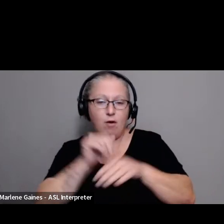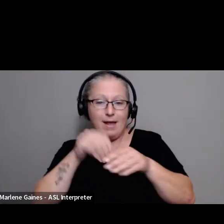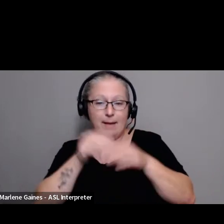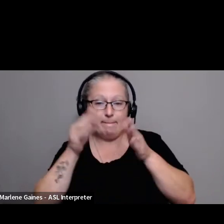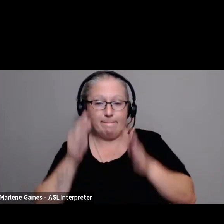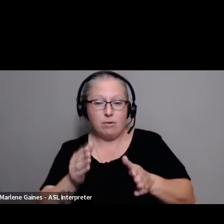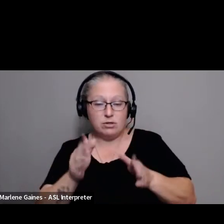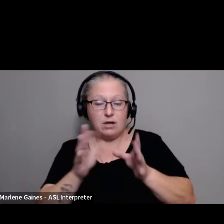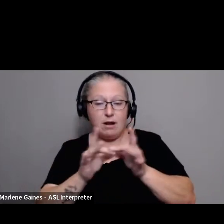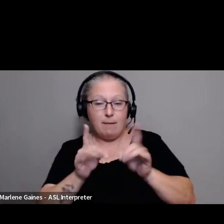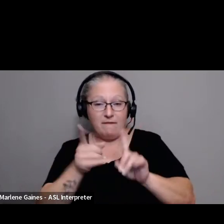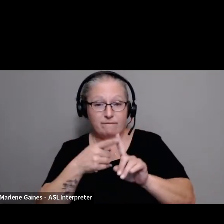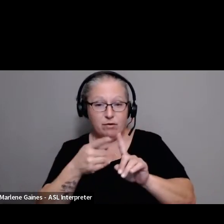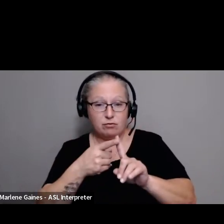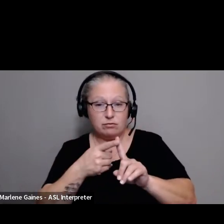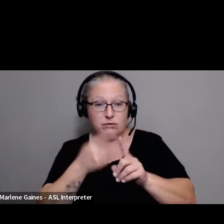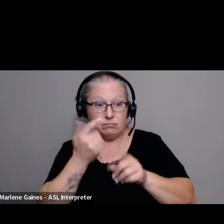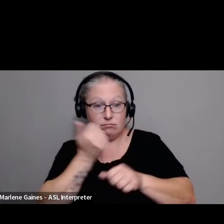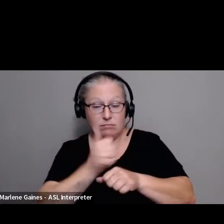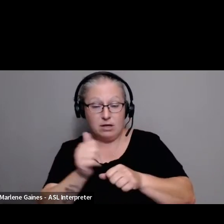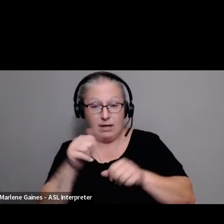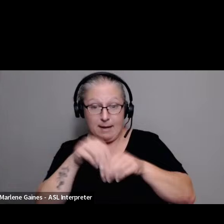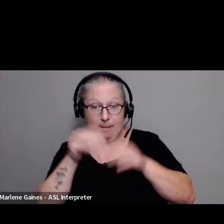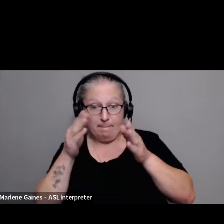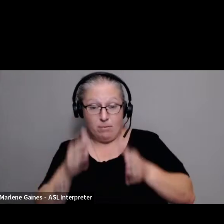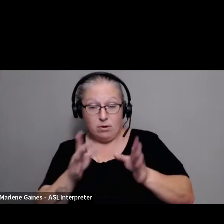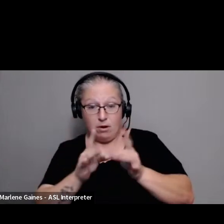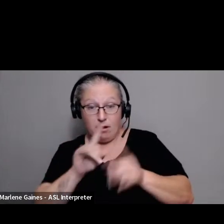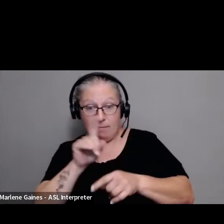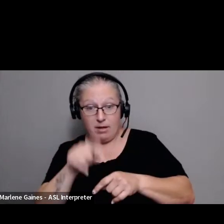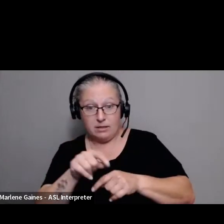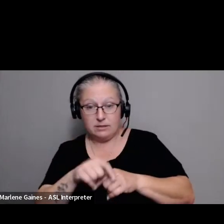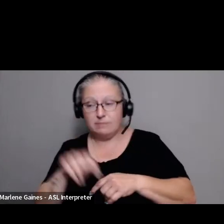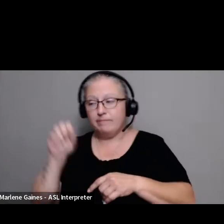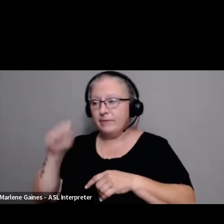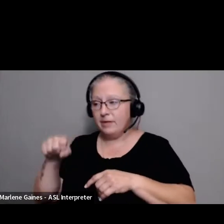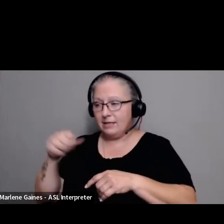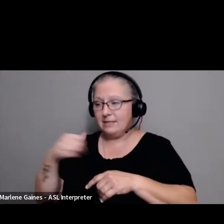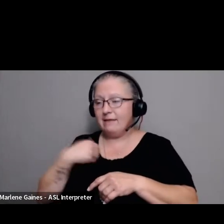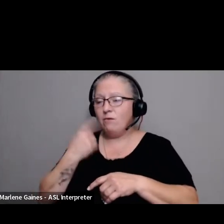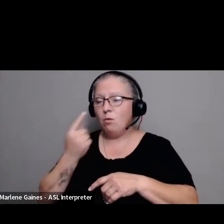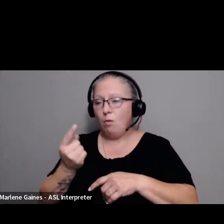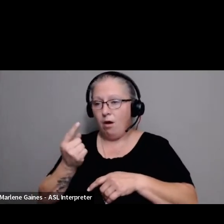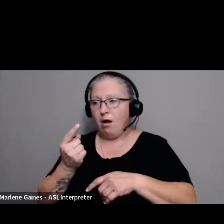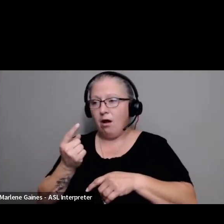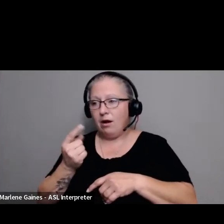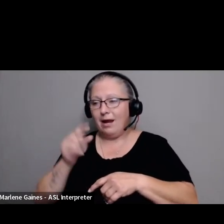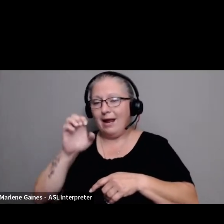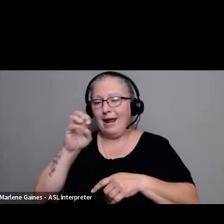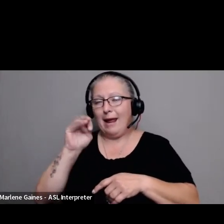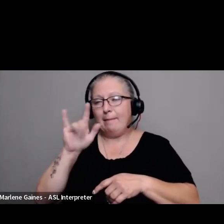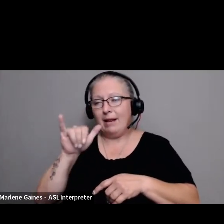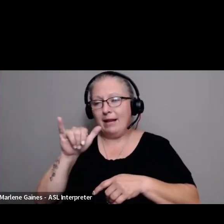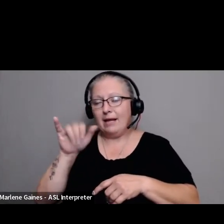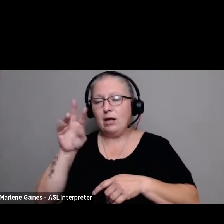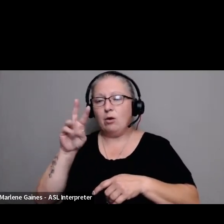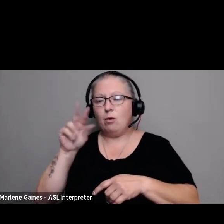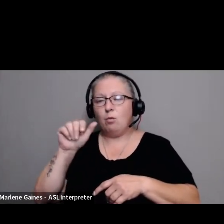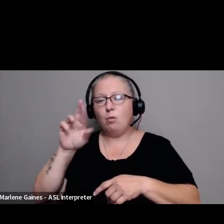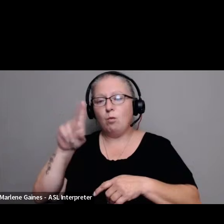comment request first. Are there any in-person comments? Yes, we have one. This is Emily Ward.